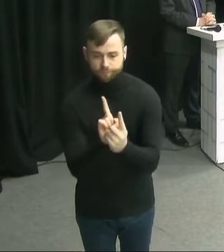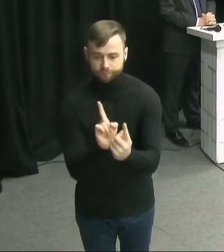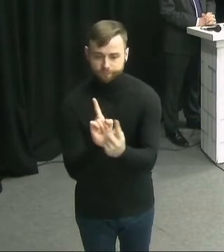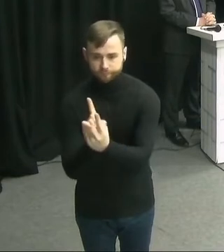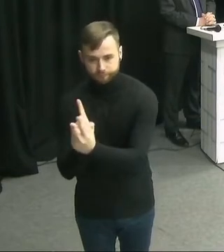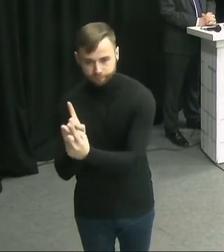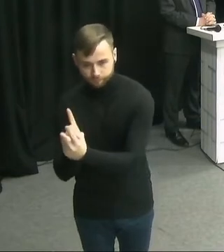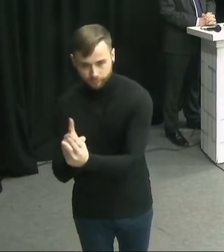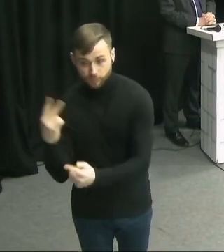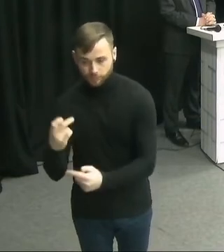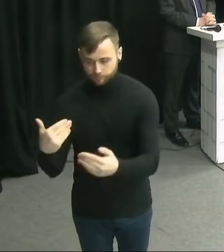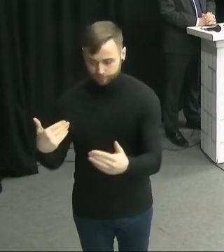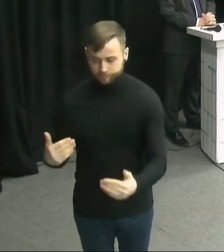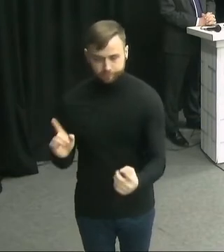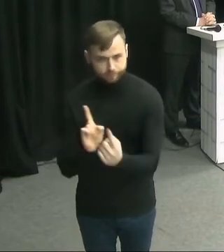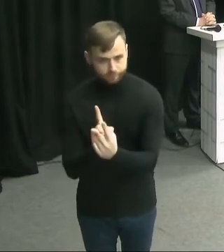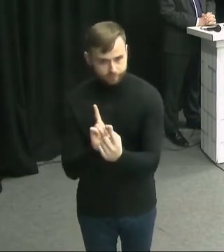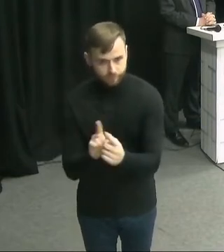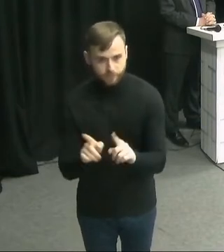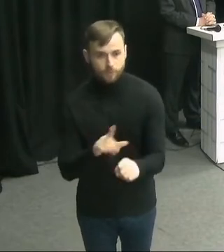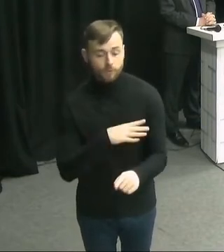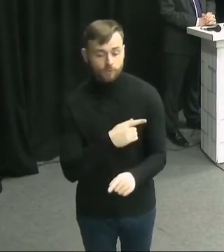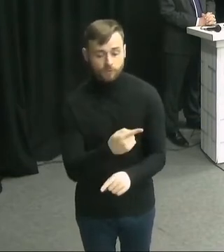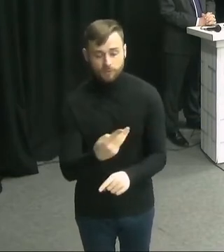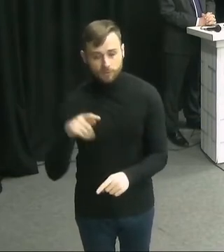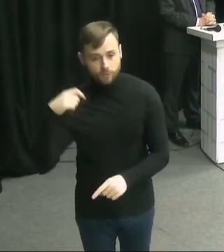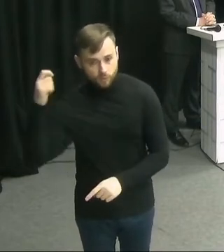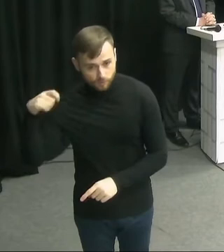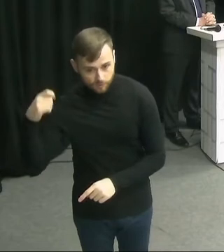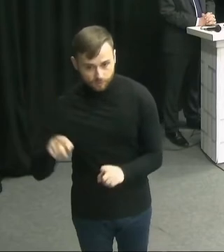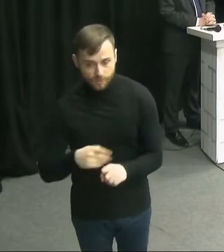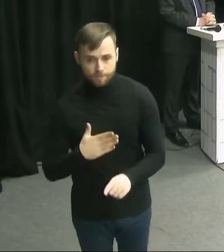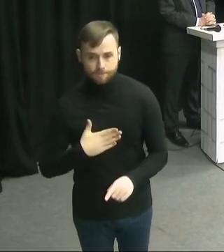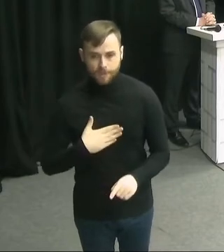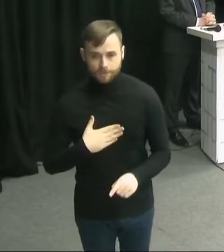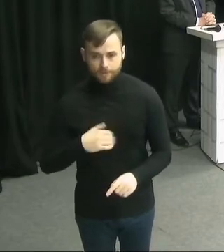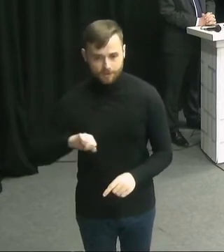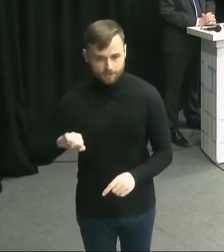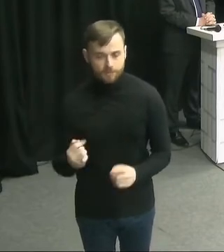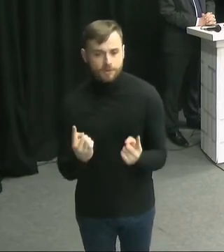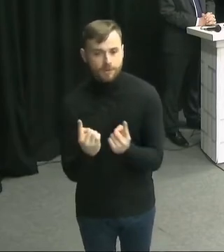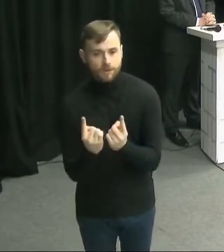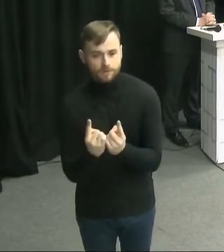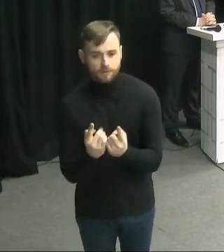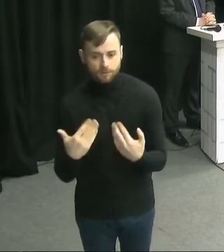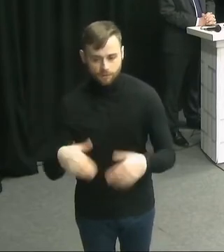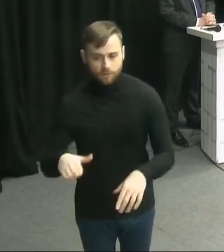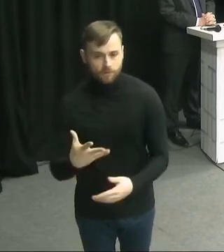also spoke with my colleagues with whom I studied together. Their children are now attending